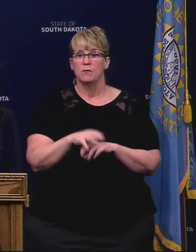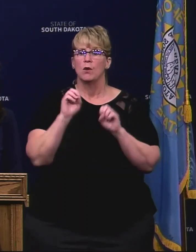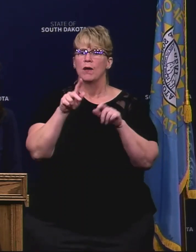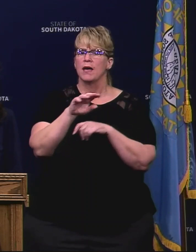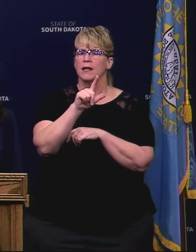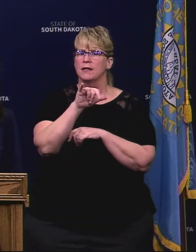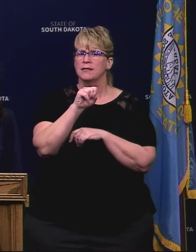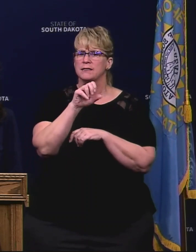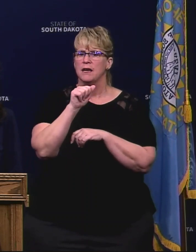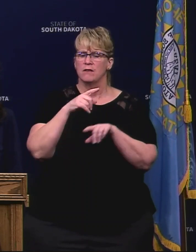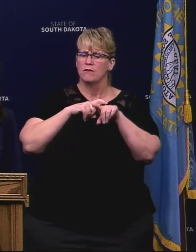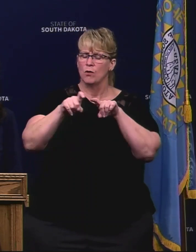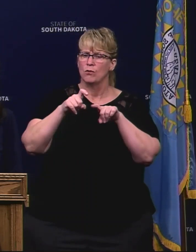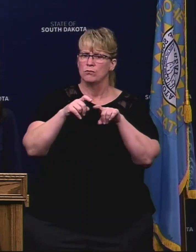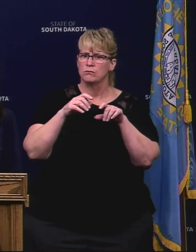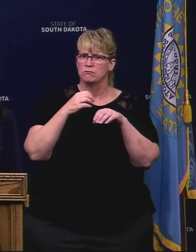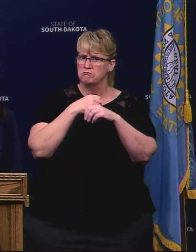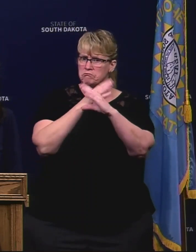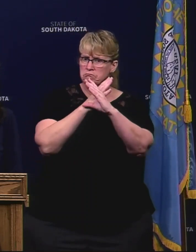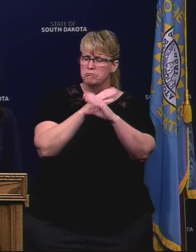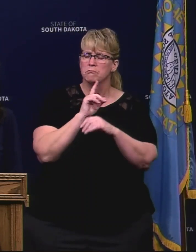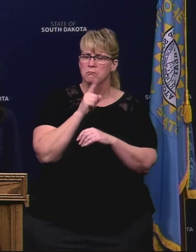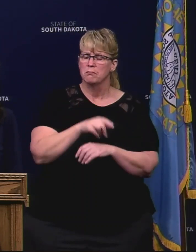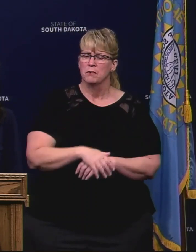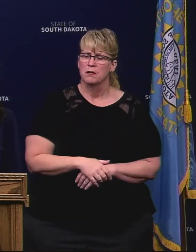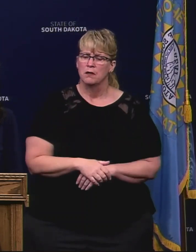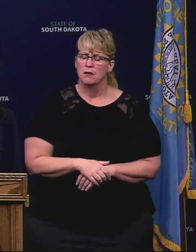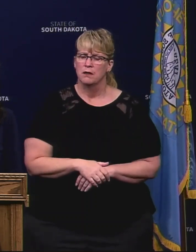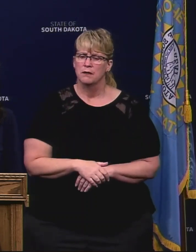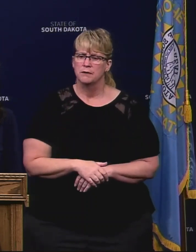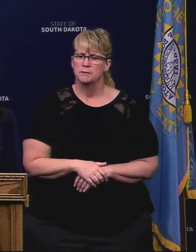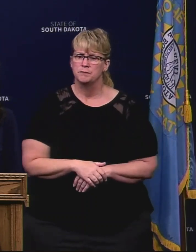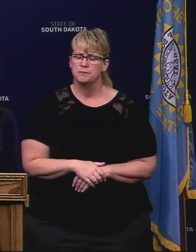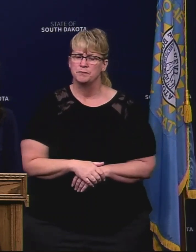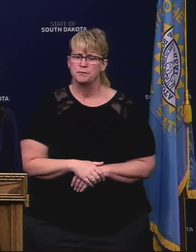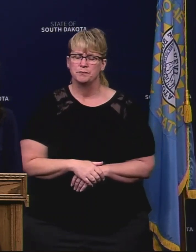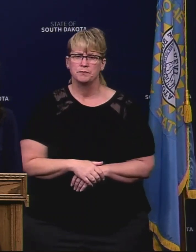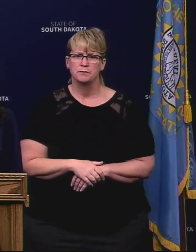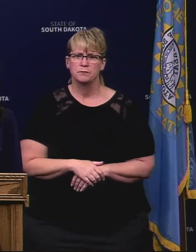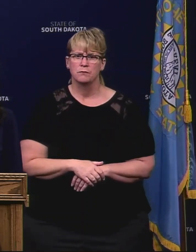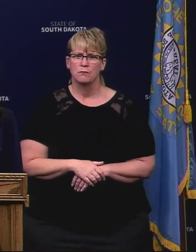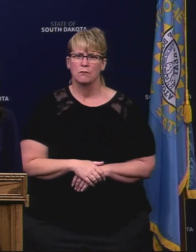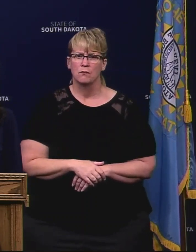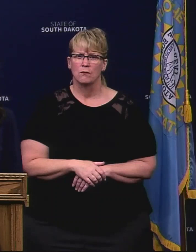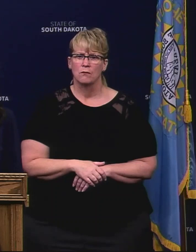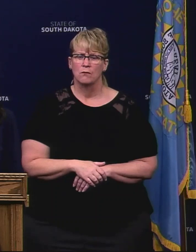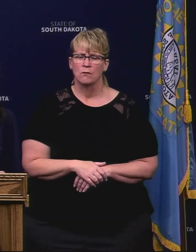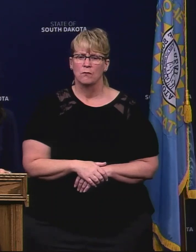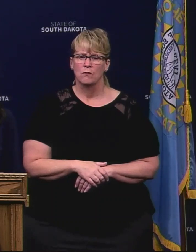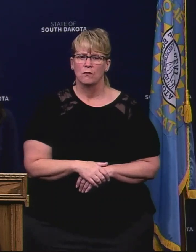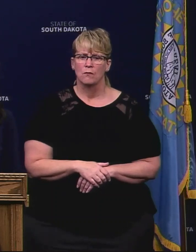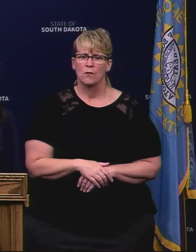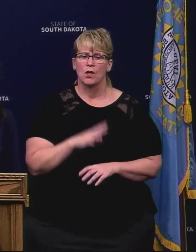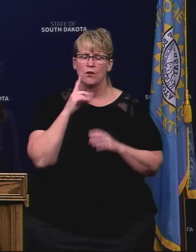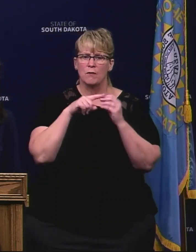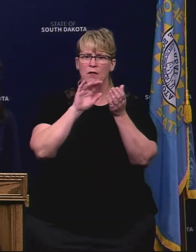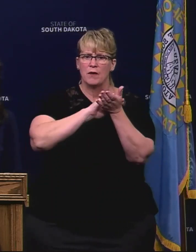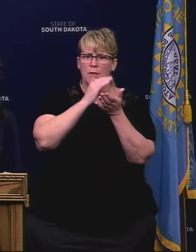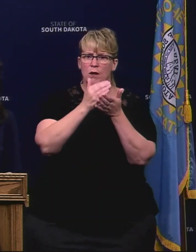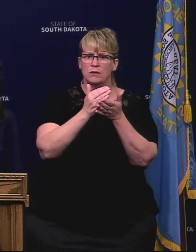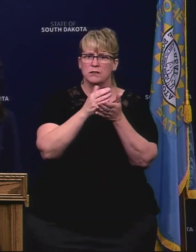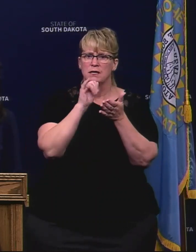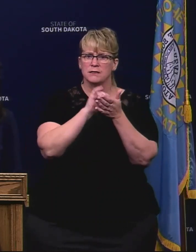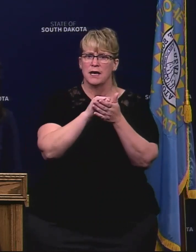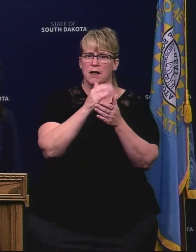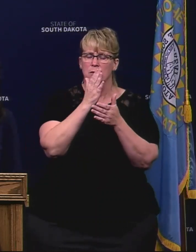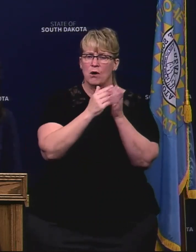Okay, Lisa, go ahead. Yeah, just wondering I just wanted a clarification on the amounts that you were describing. Are those part of the